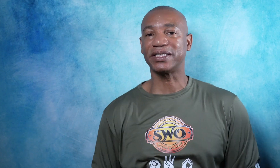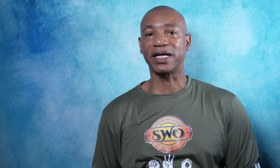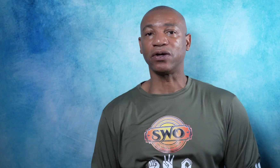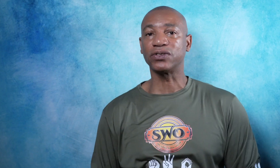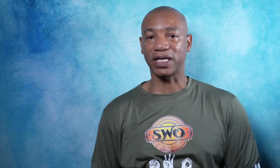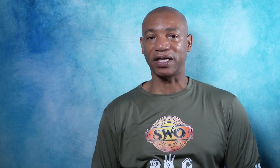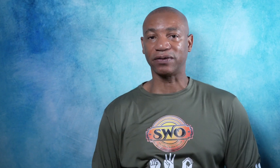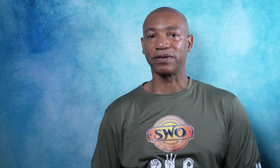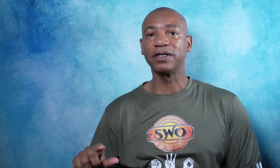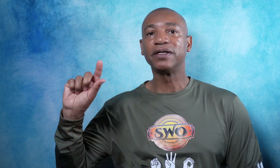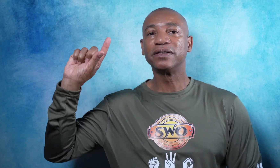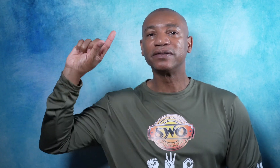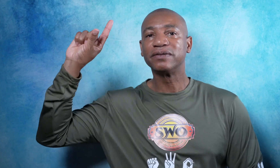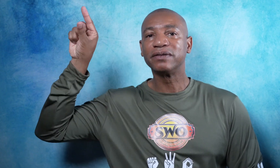sign all together.